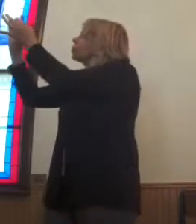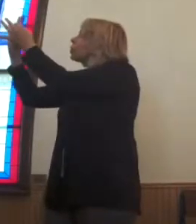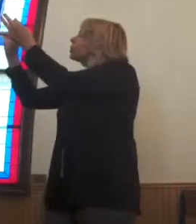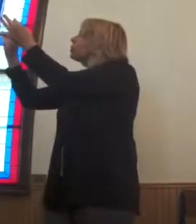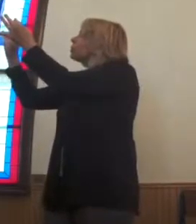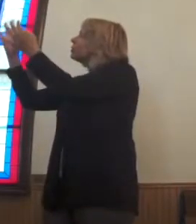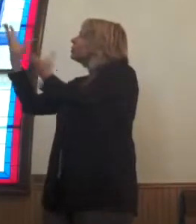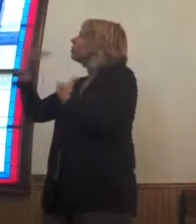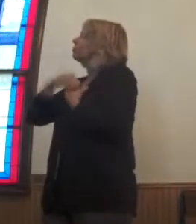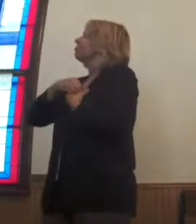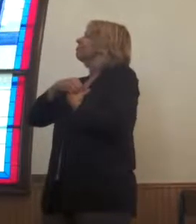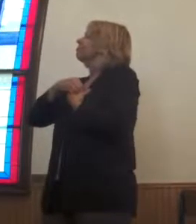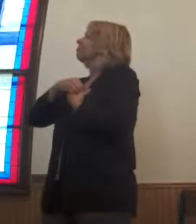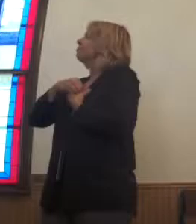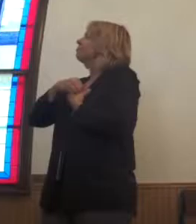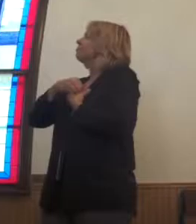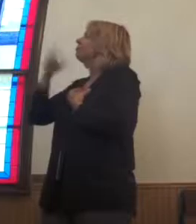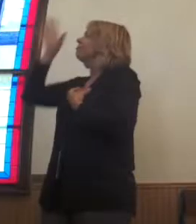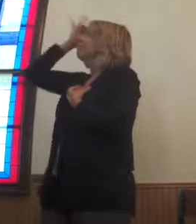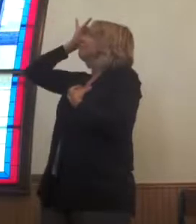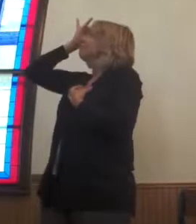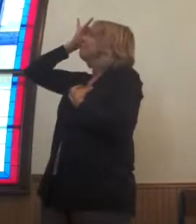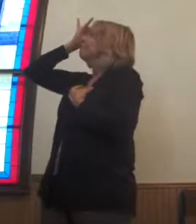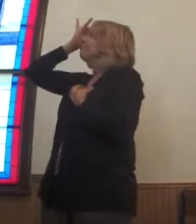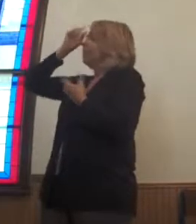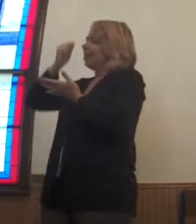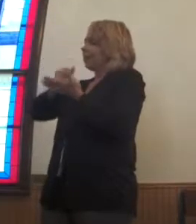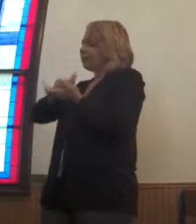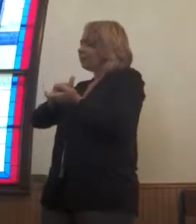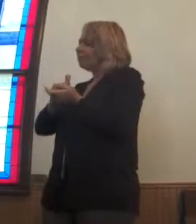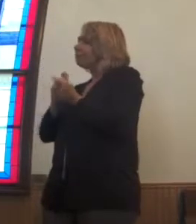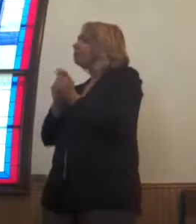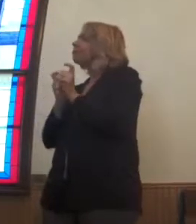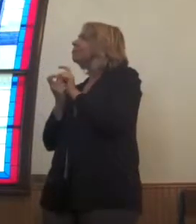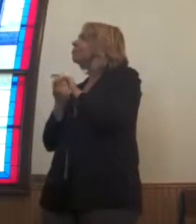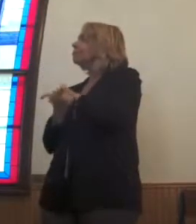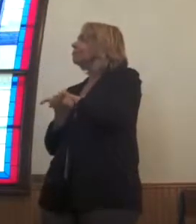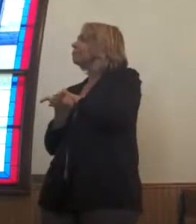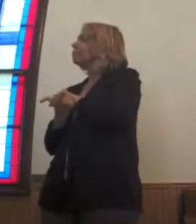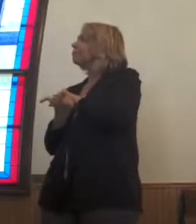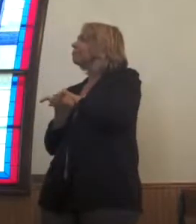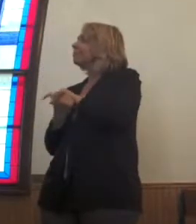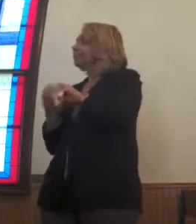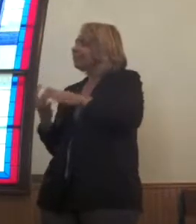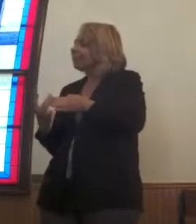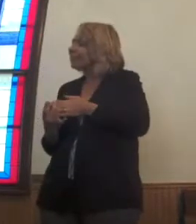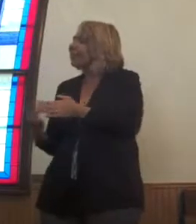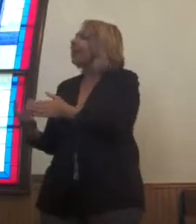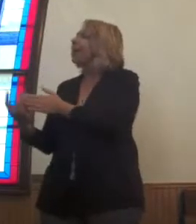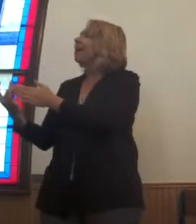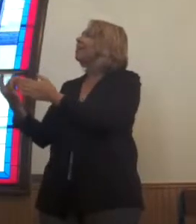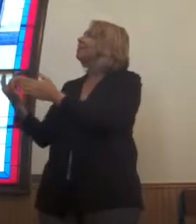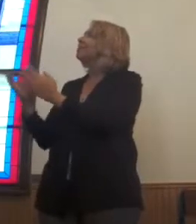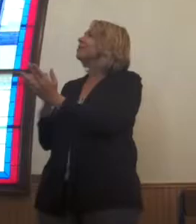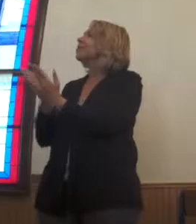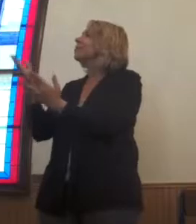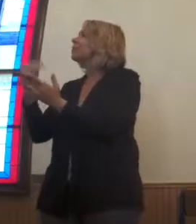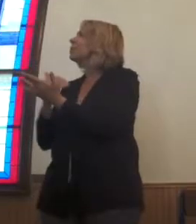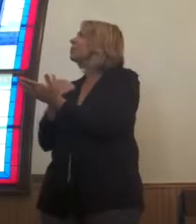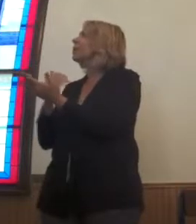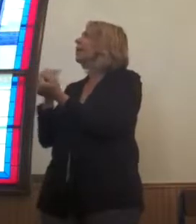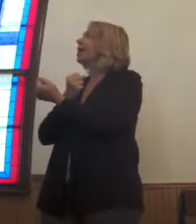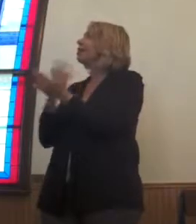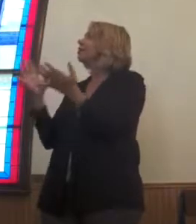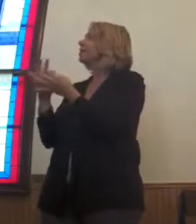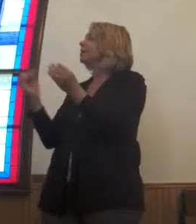spoken. But let us mold and transform those words, and let them guide us through what is spoken